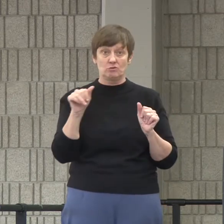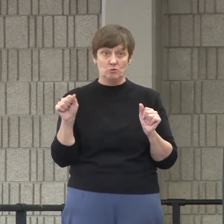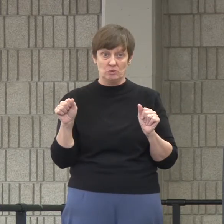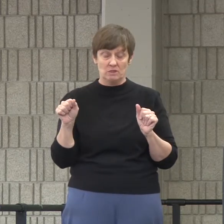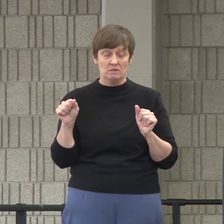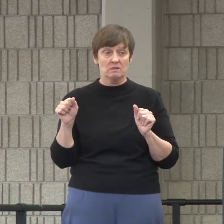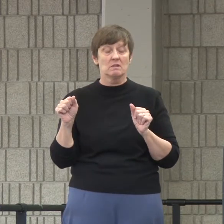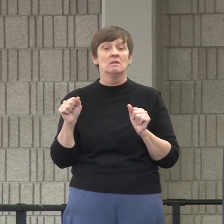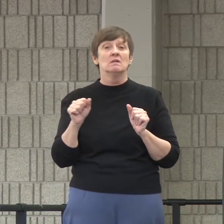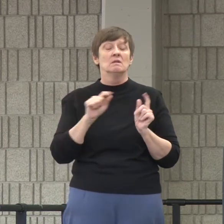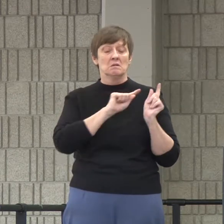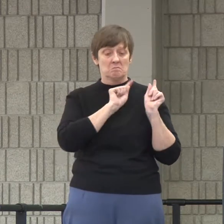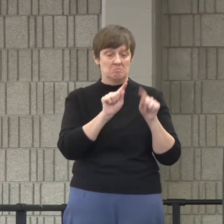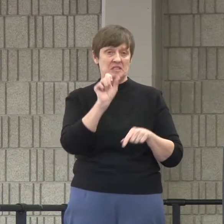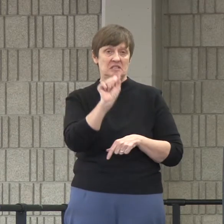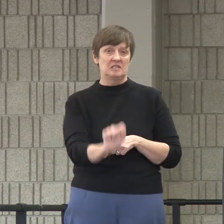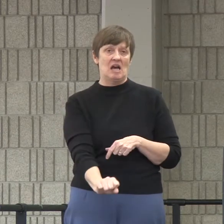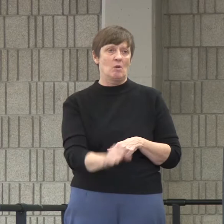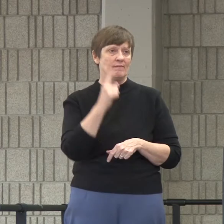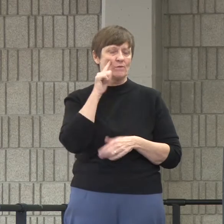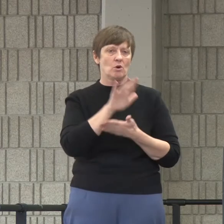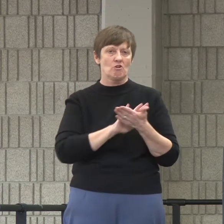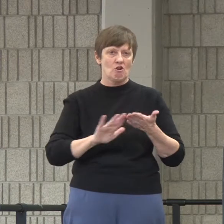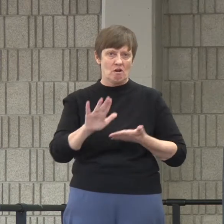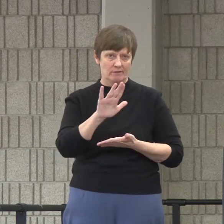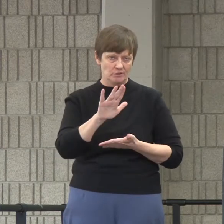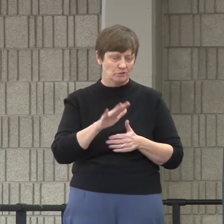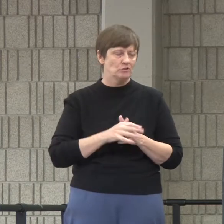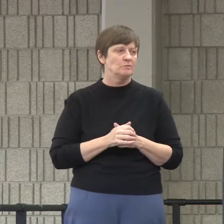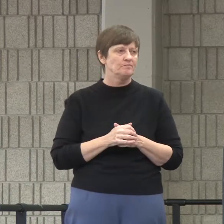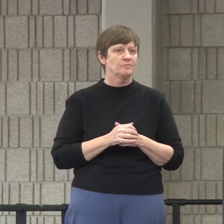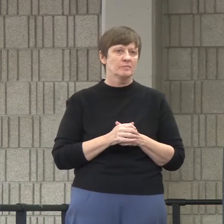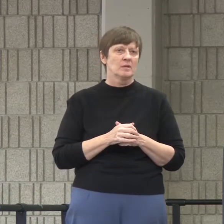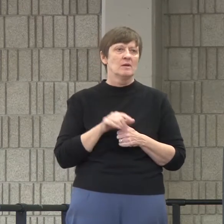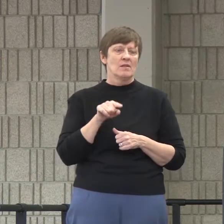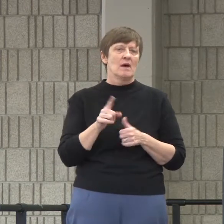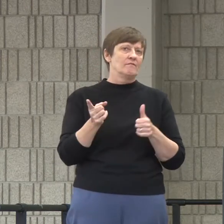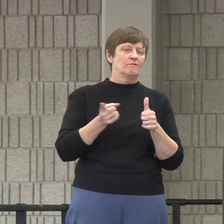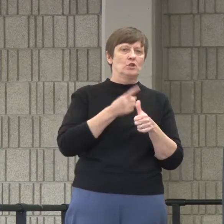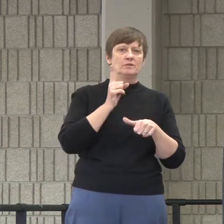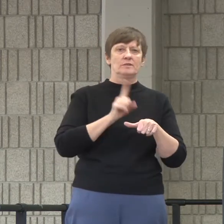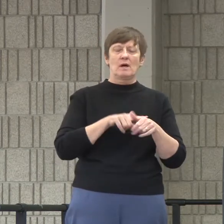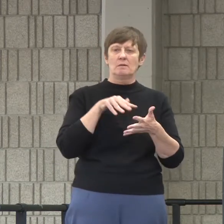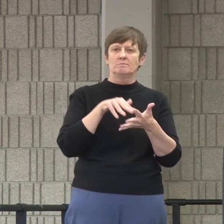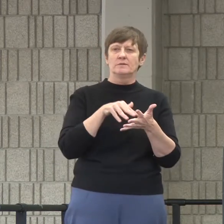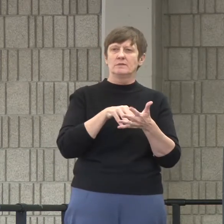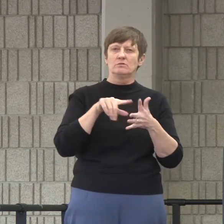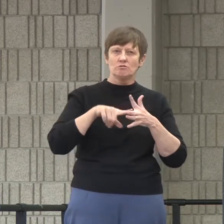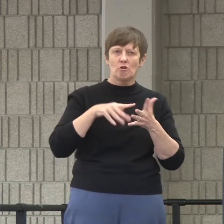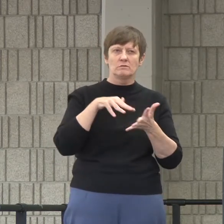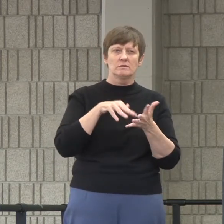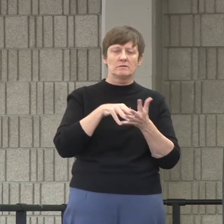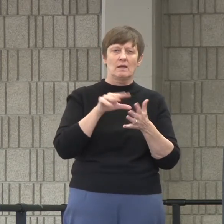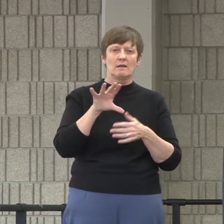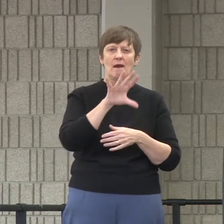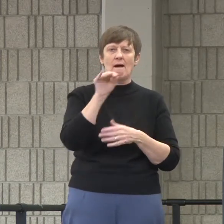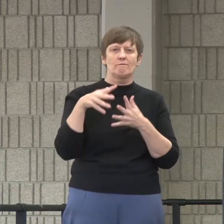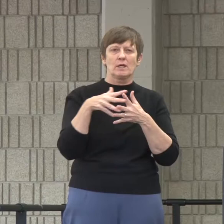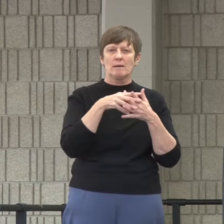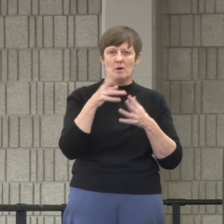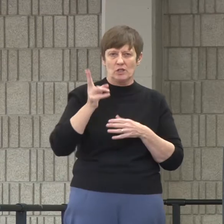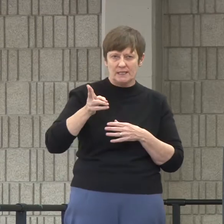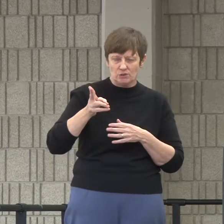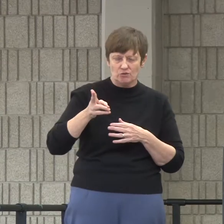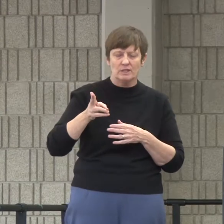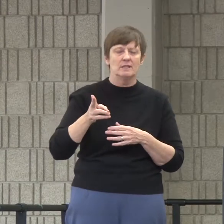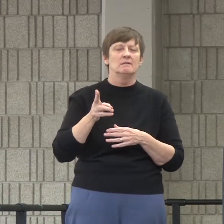and went south for college. That's where, for the first time, I studied African American history. I discovered my own